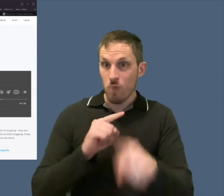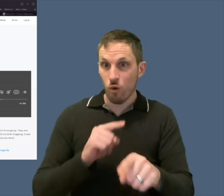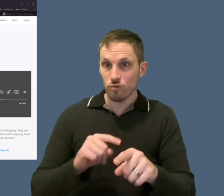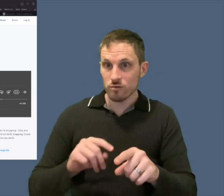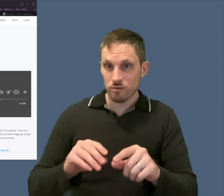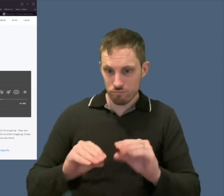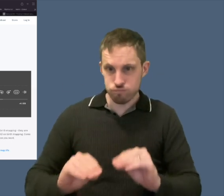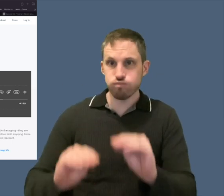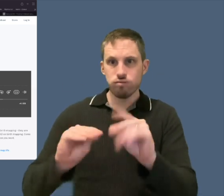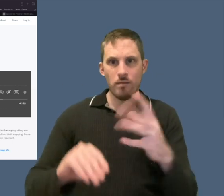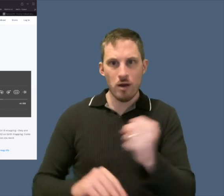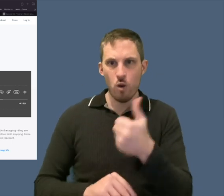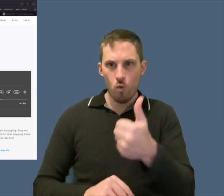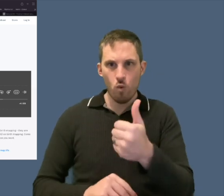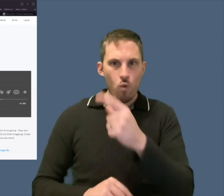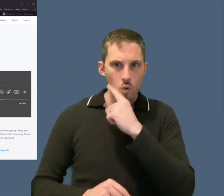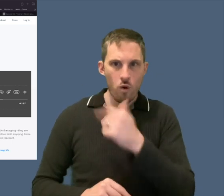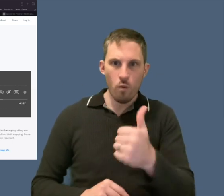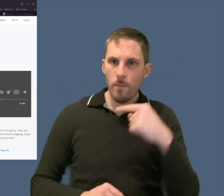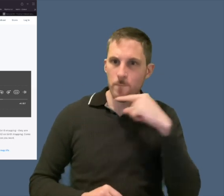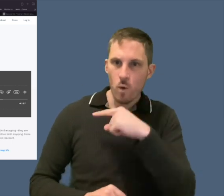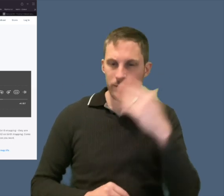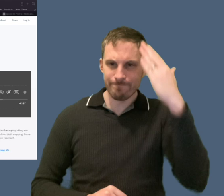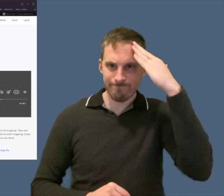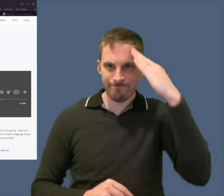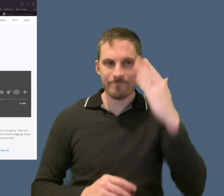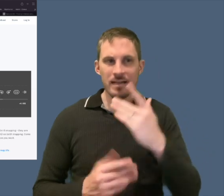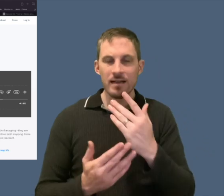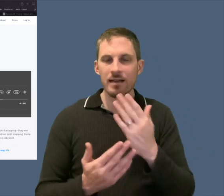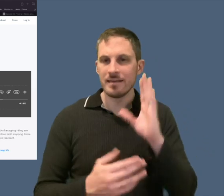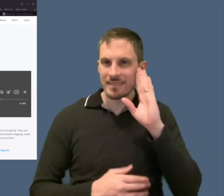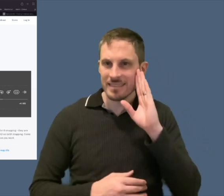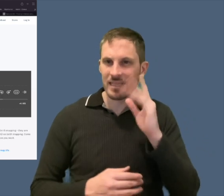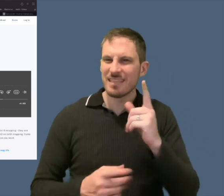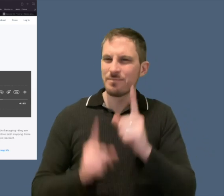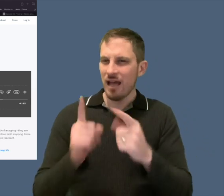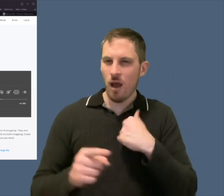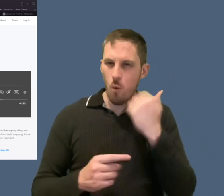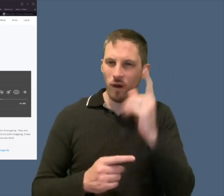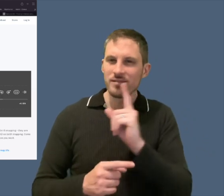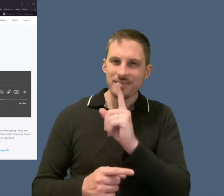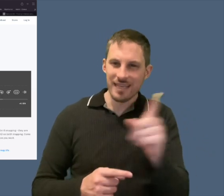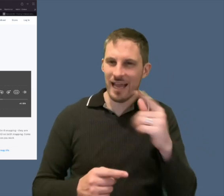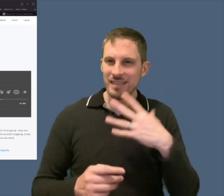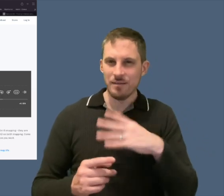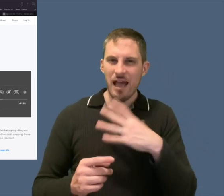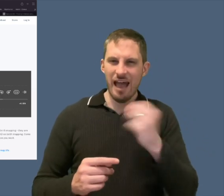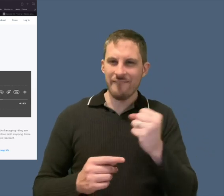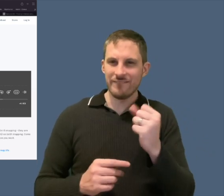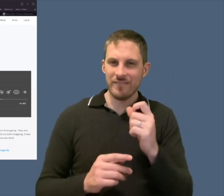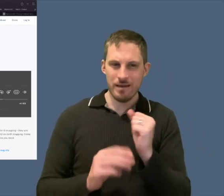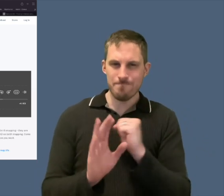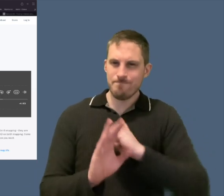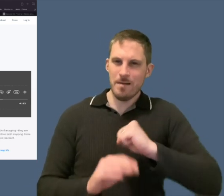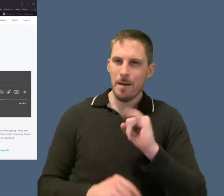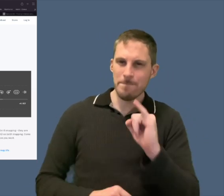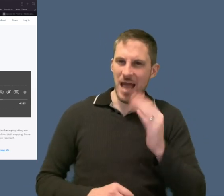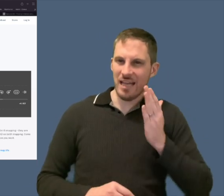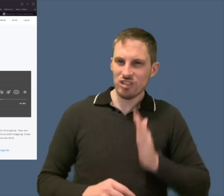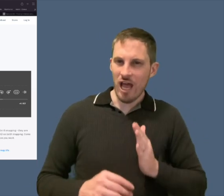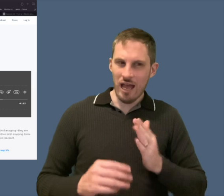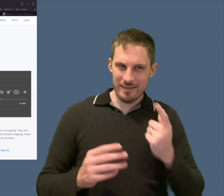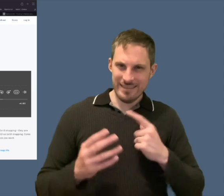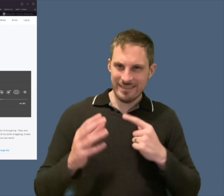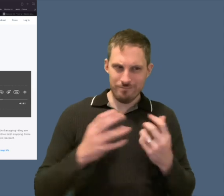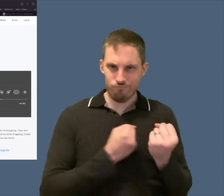be very good girls and very good boys, which is why I always talk about tapping into your badass wise woman when you're birthing, to try and bring about, is this a